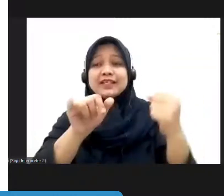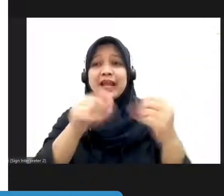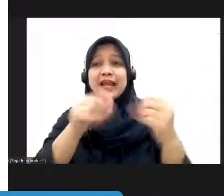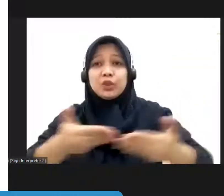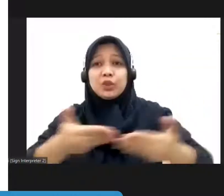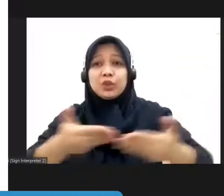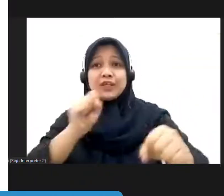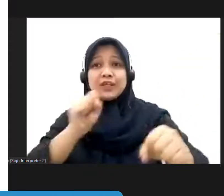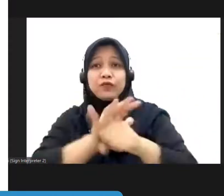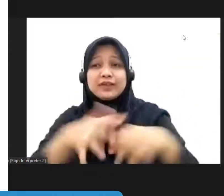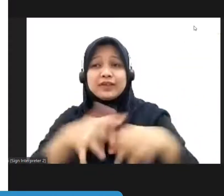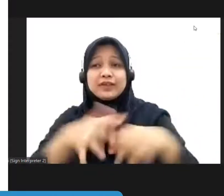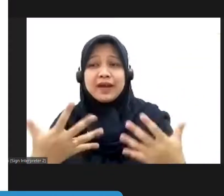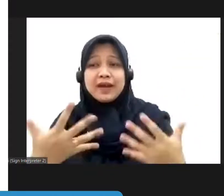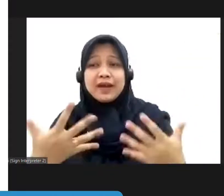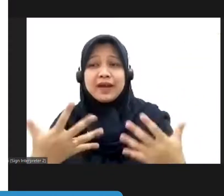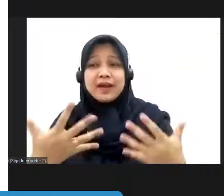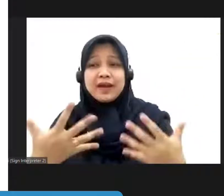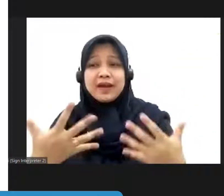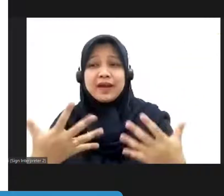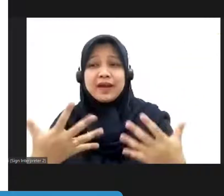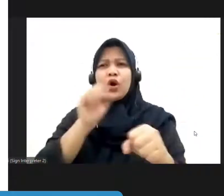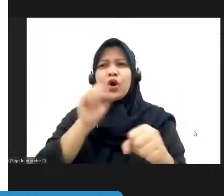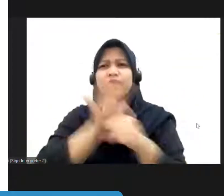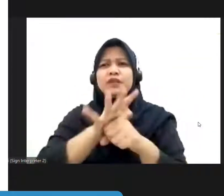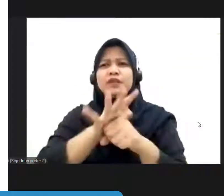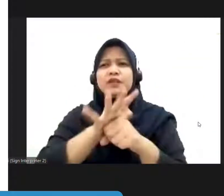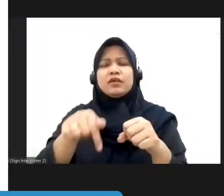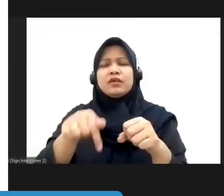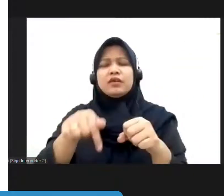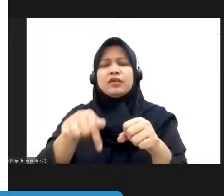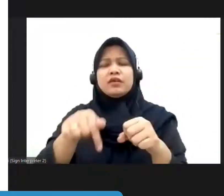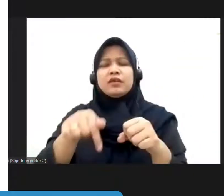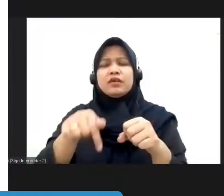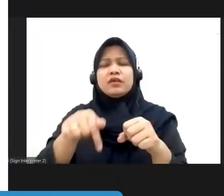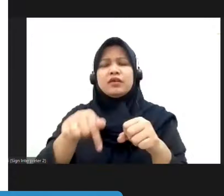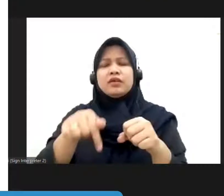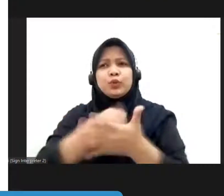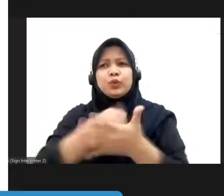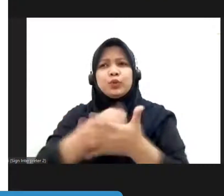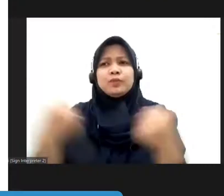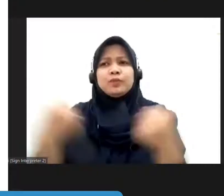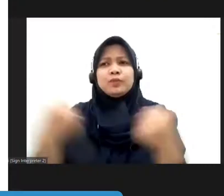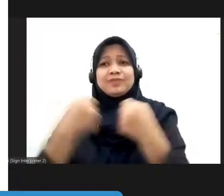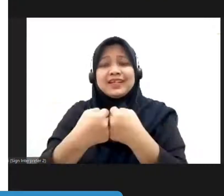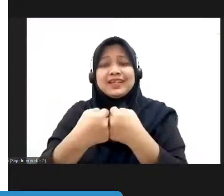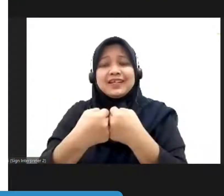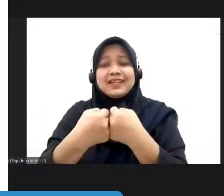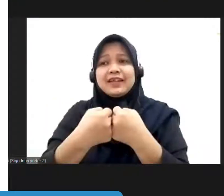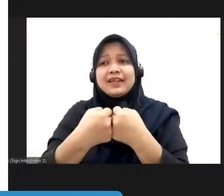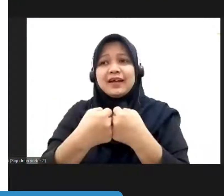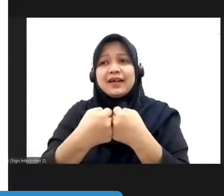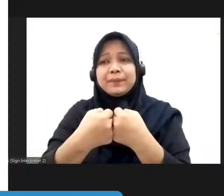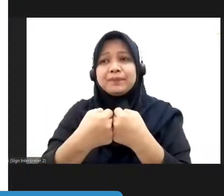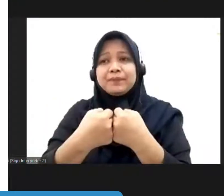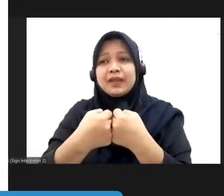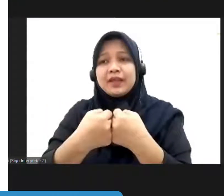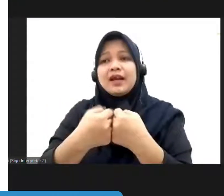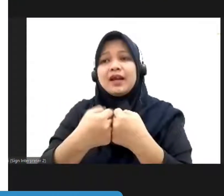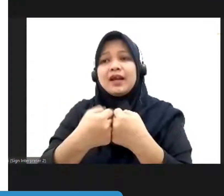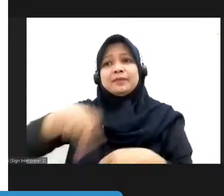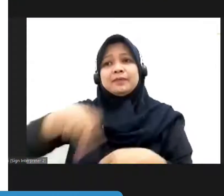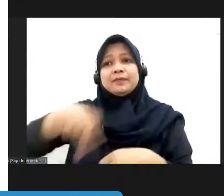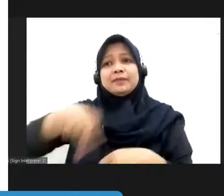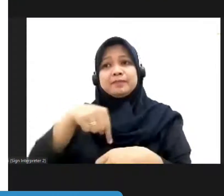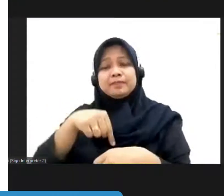some challenges faced by us, and also kind of support that we need. From us, SFI